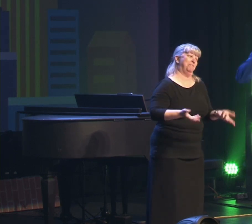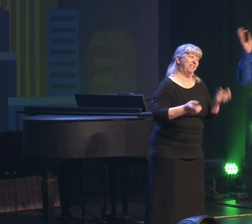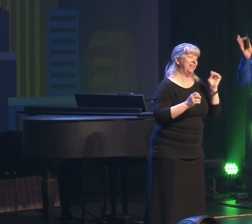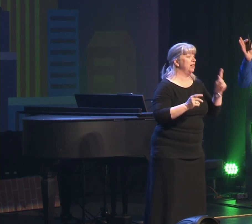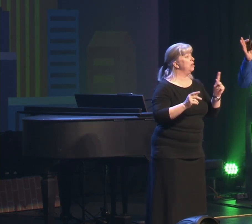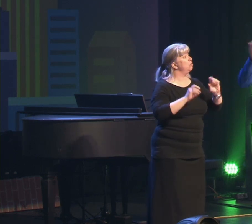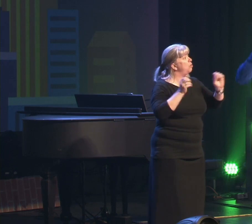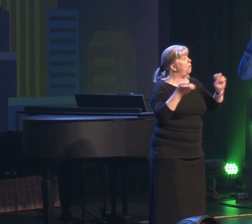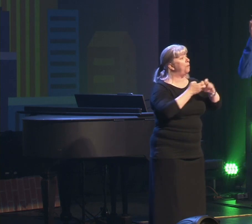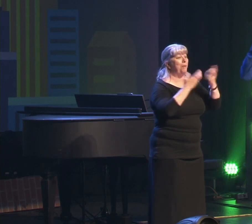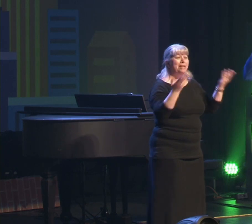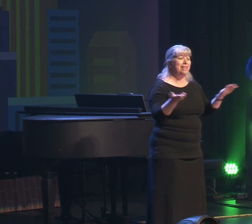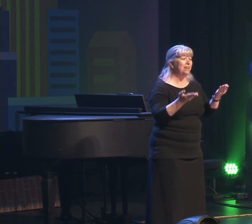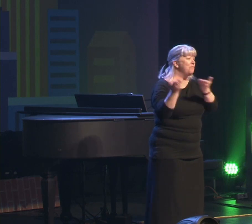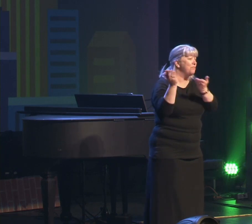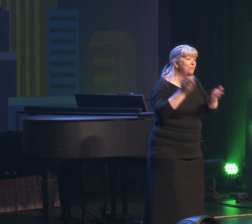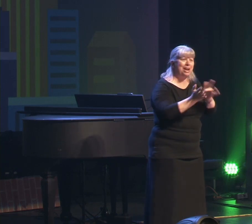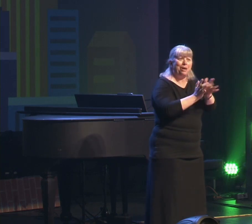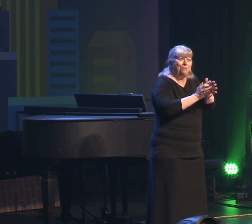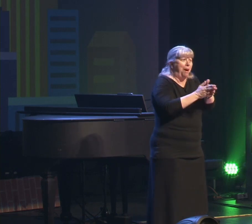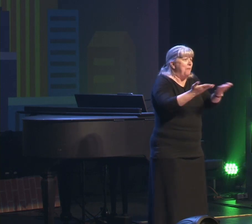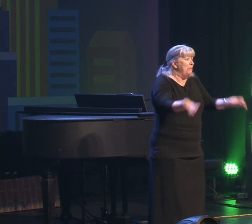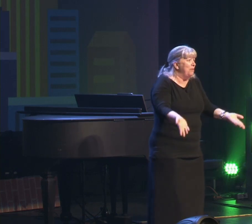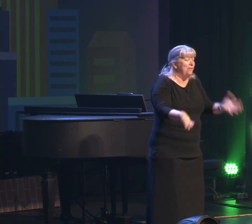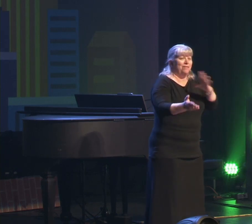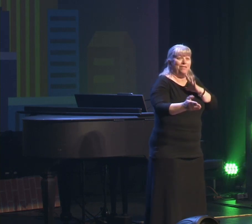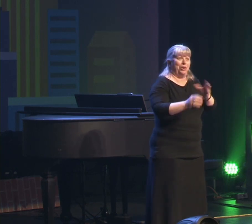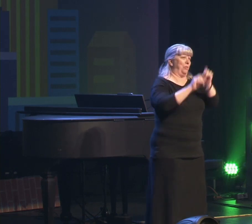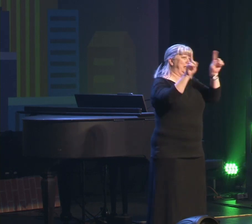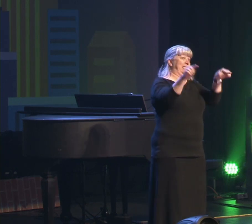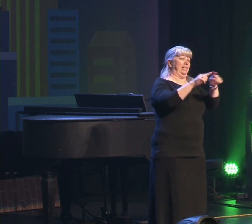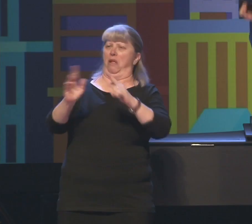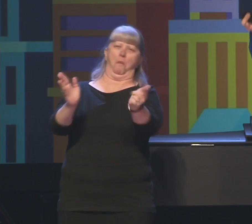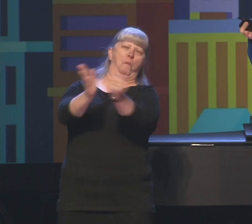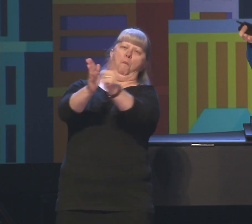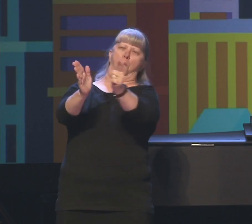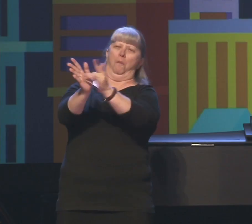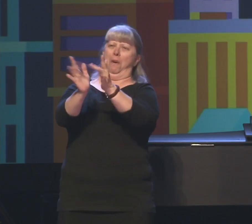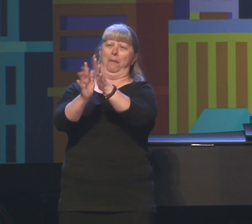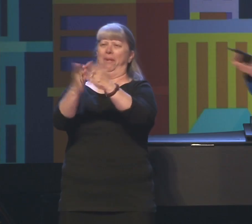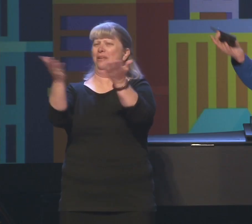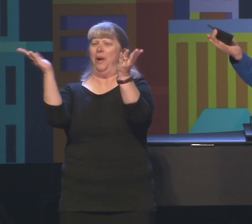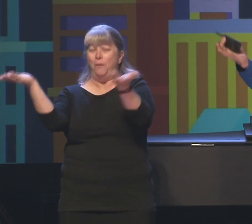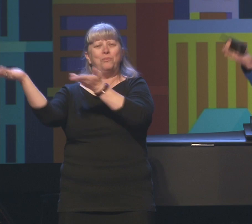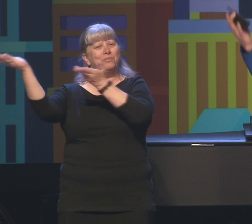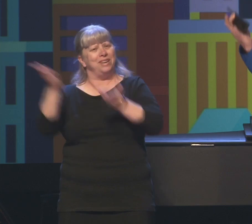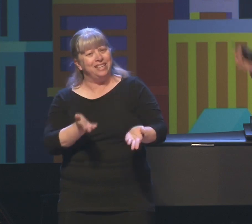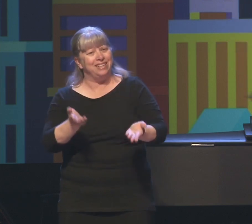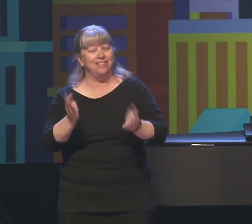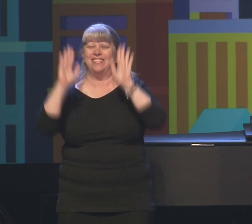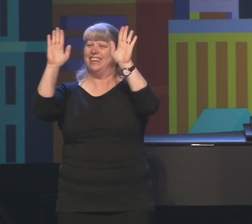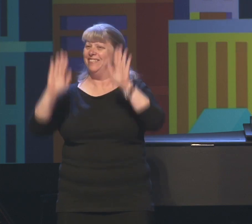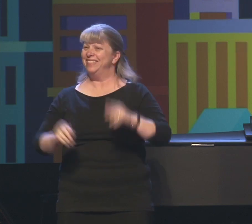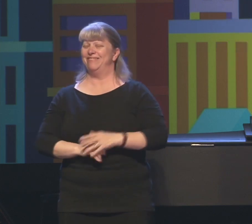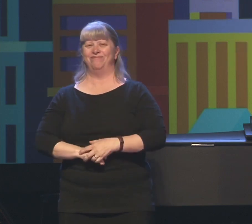No problems here. Bring a Bible. There's no signs outside that say no Bibles allowed. Bring a Bible. It's